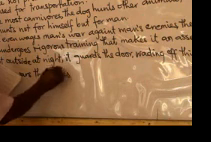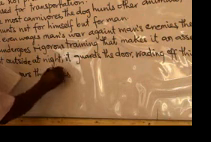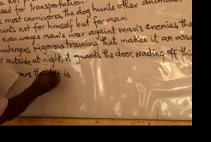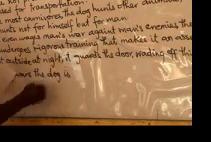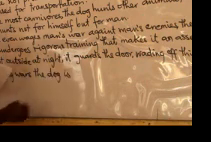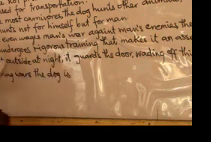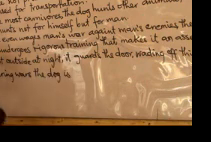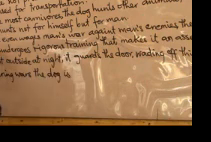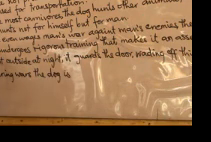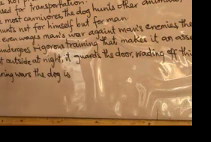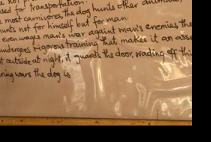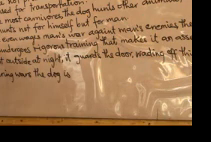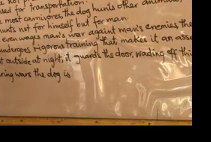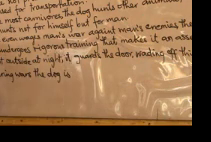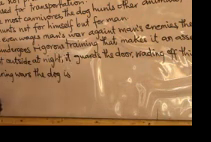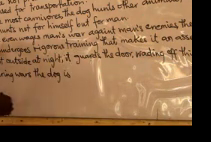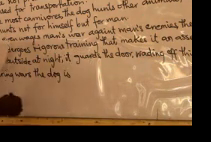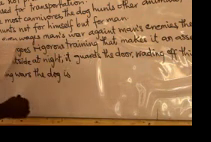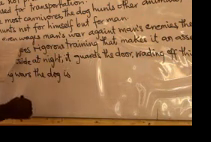is